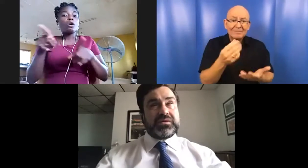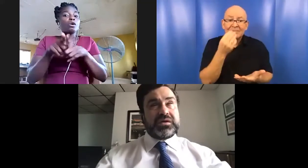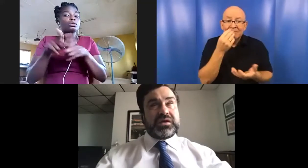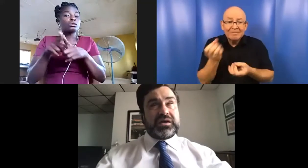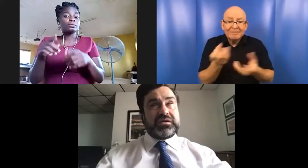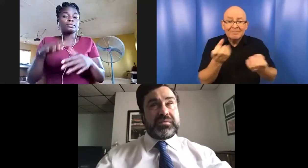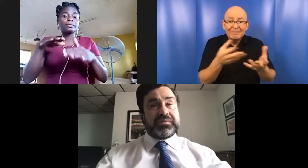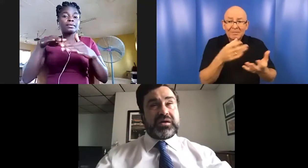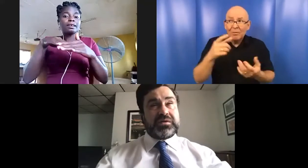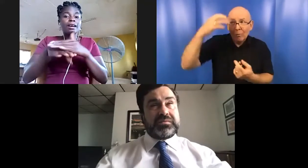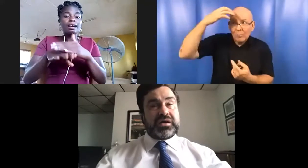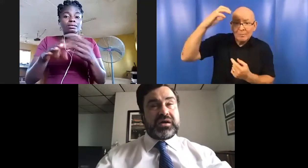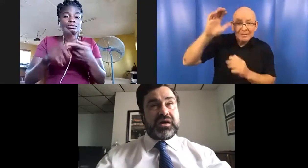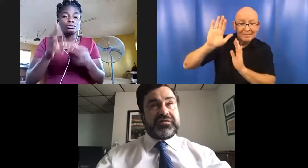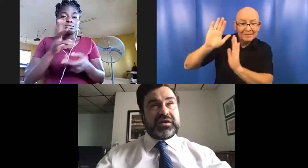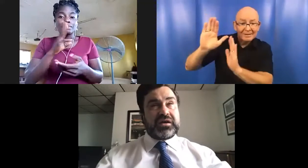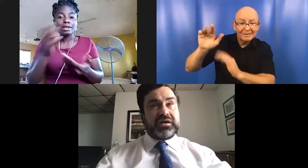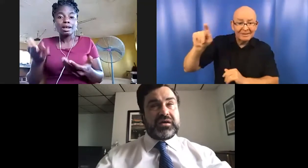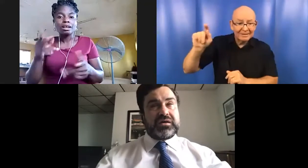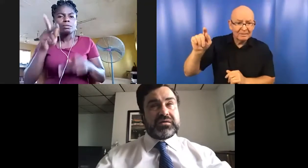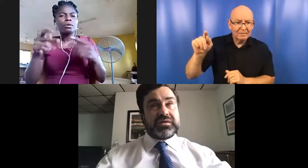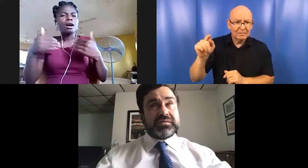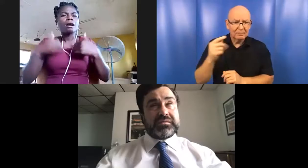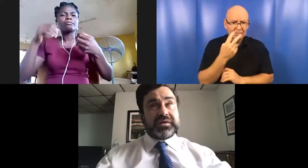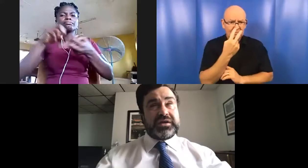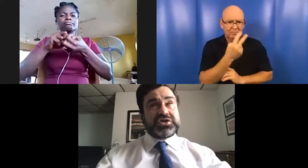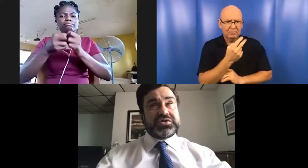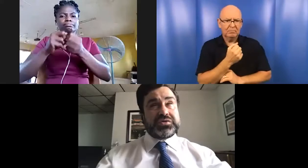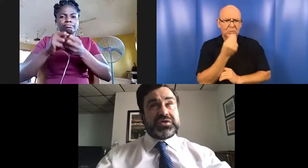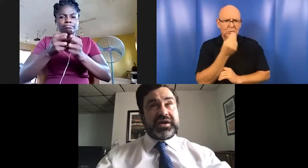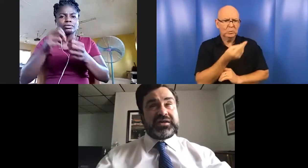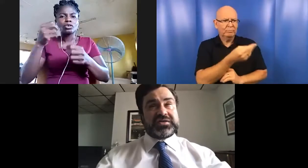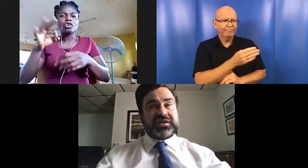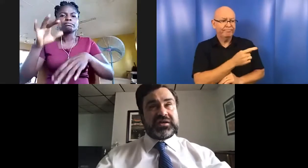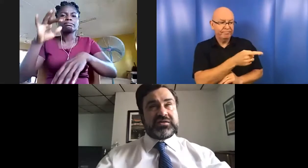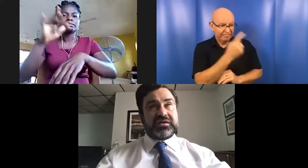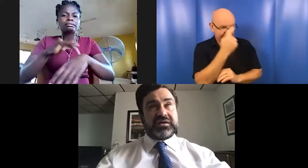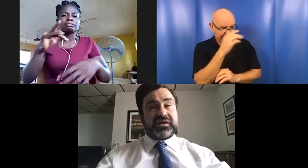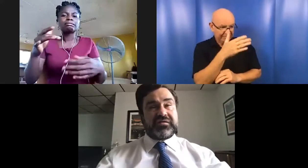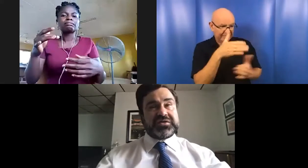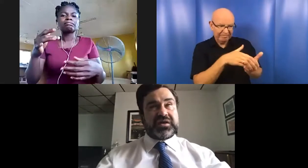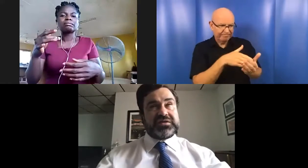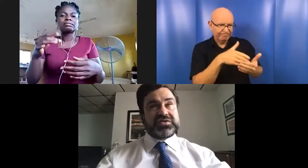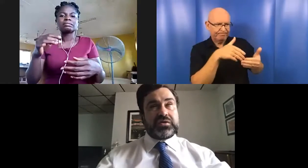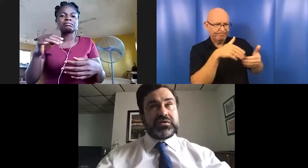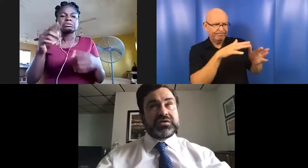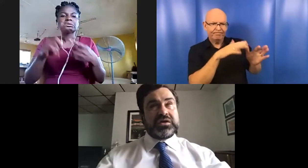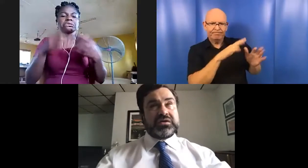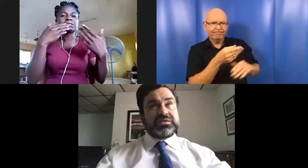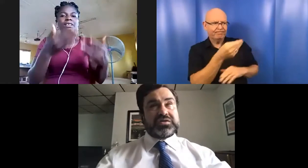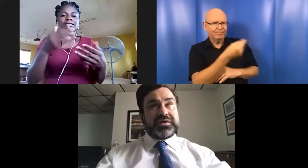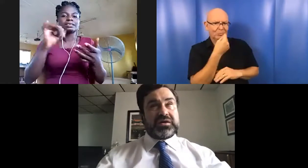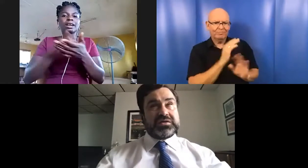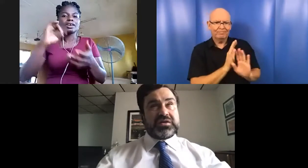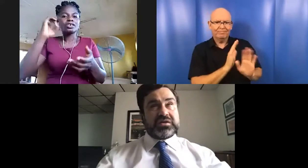people had problem having reach to tanks that governments have installed,